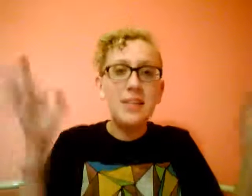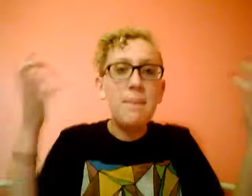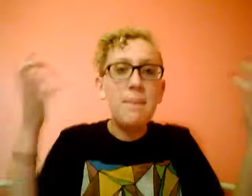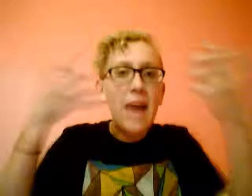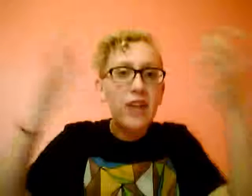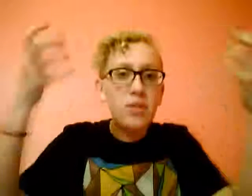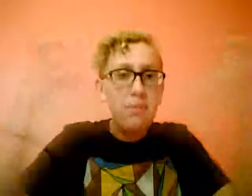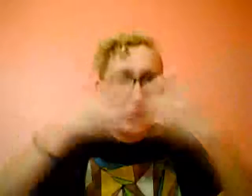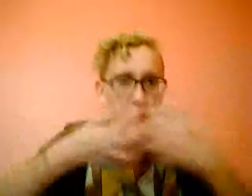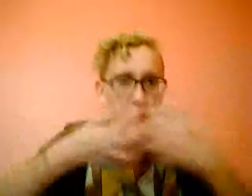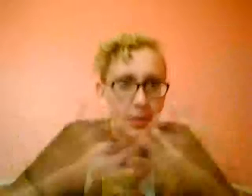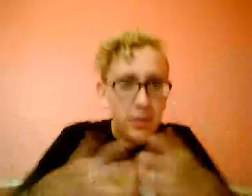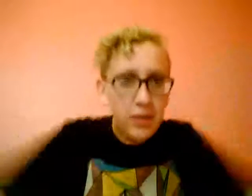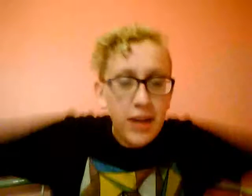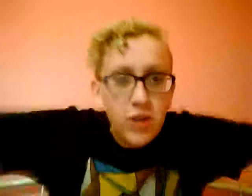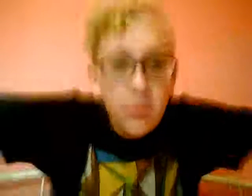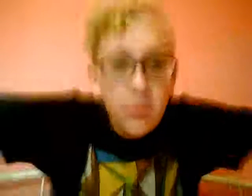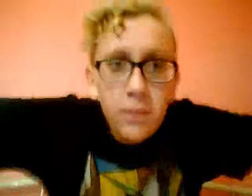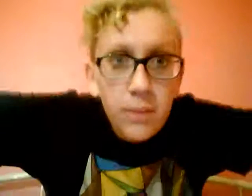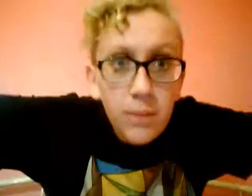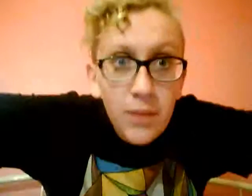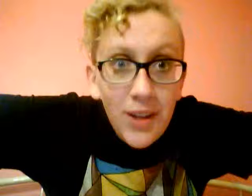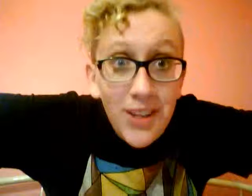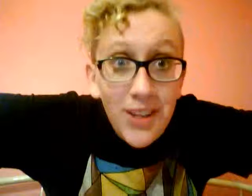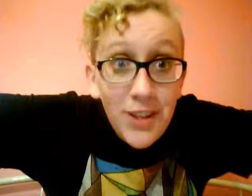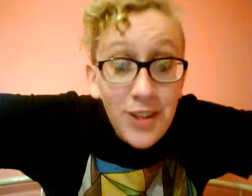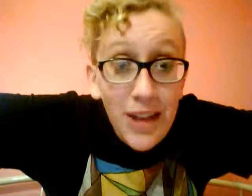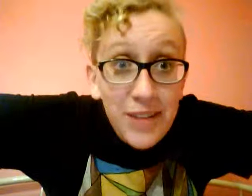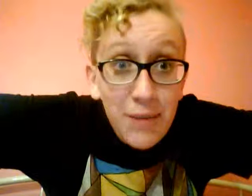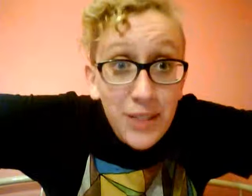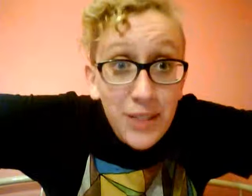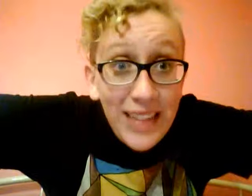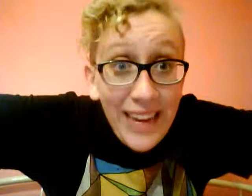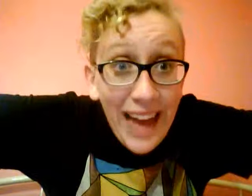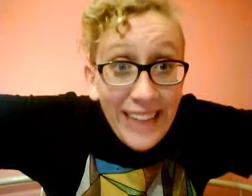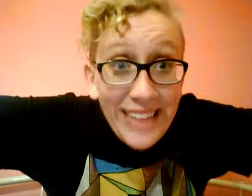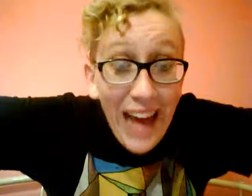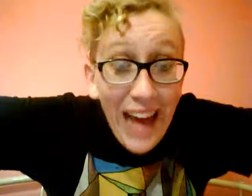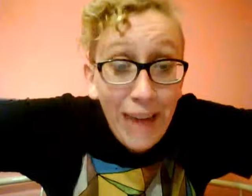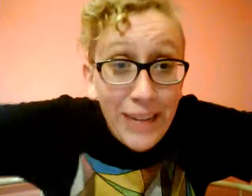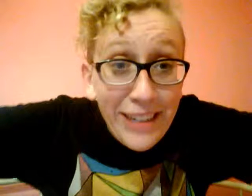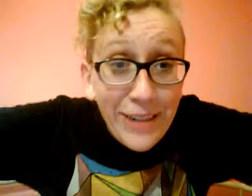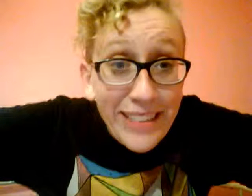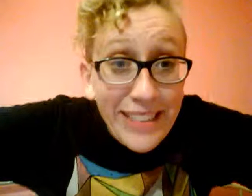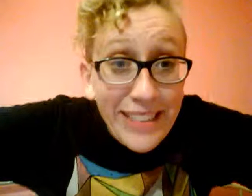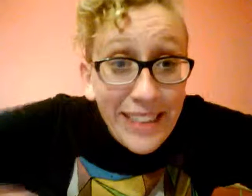need to match. Match. So that's all I have time for today, guys. I'm gonna go to